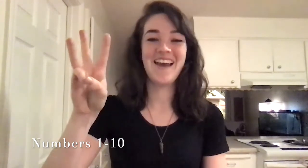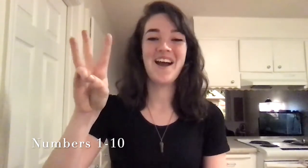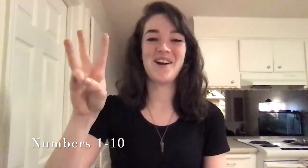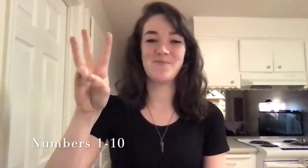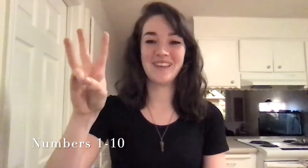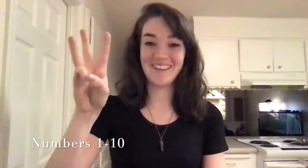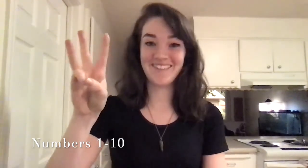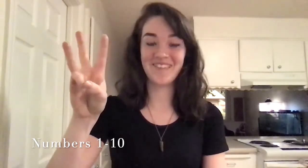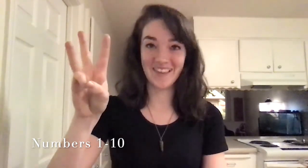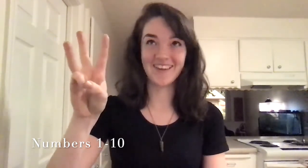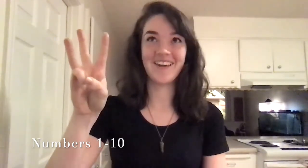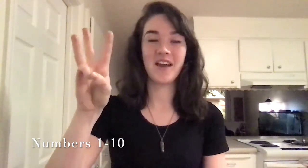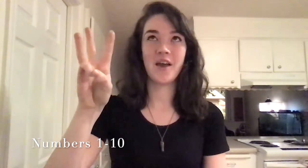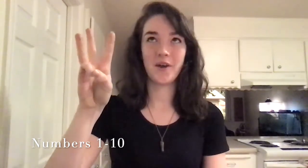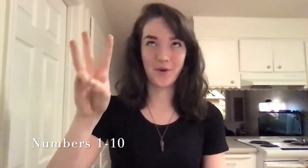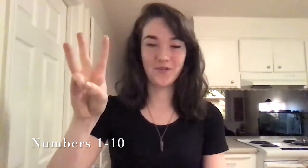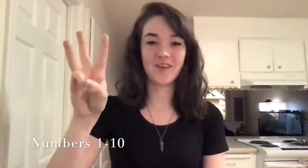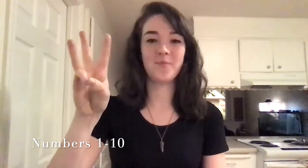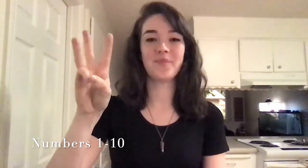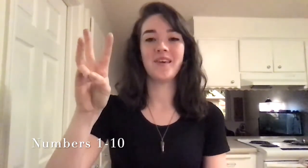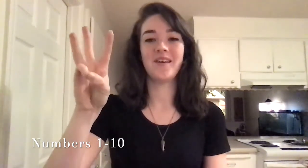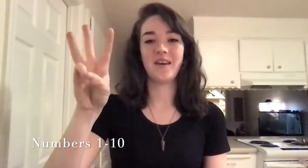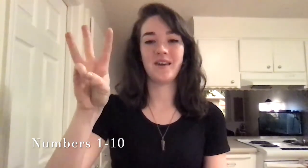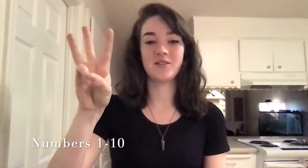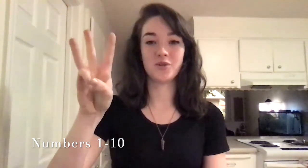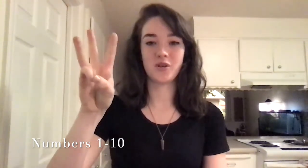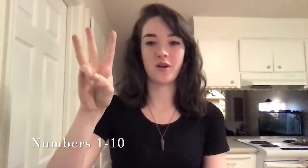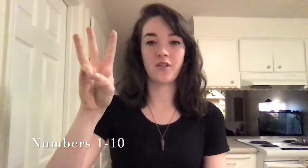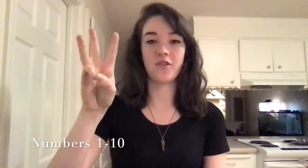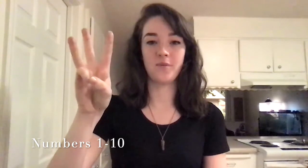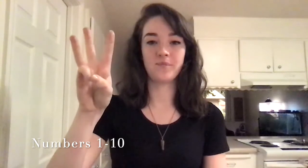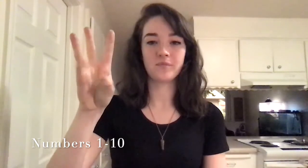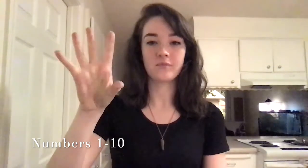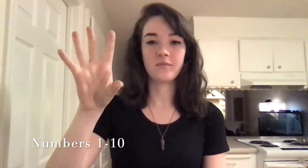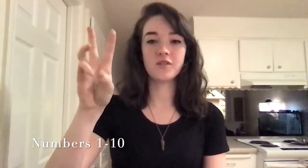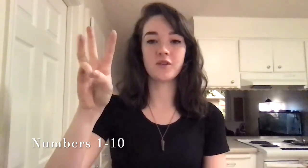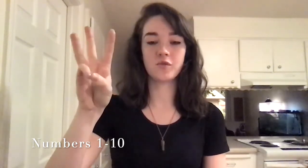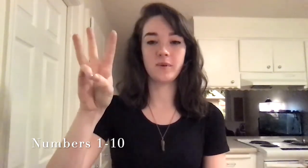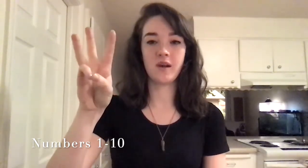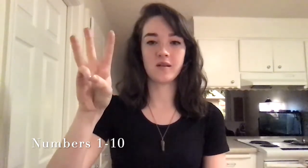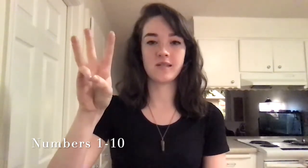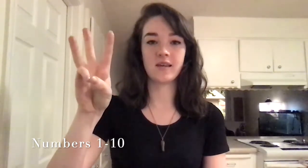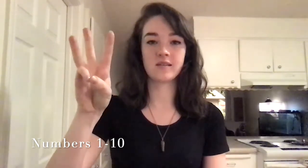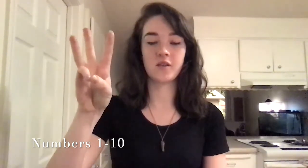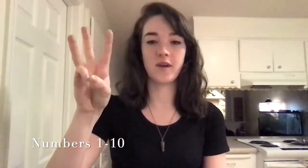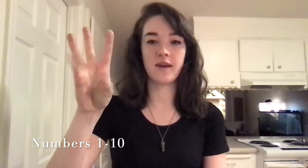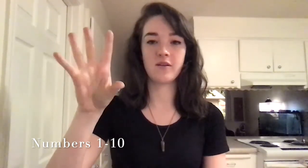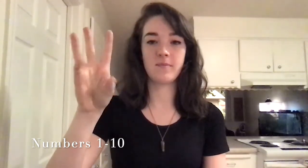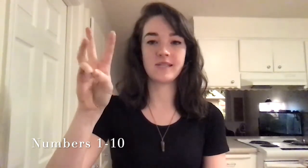our pinky finger over to touch our thumb. So this will be our 6. And the way that I remember